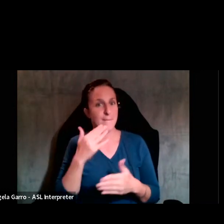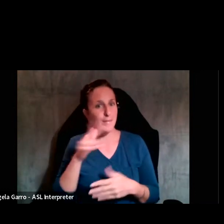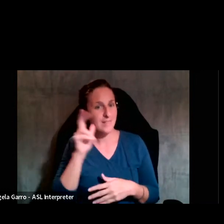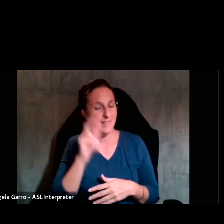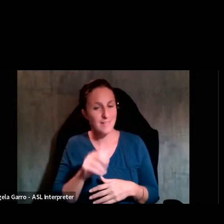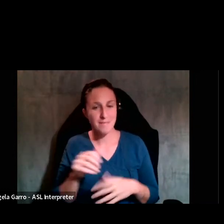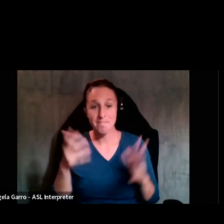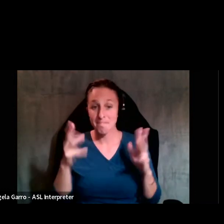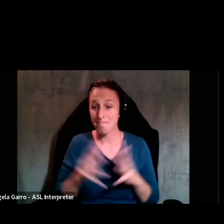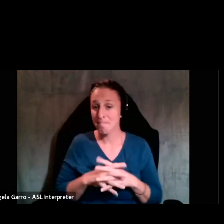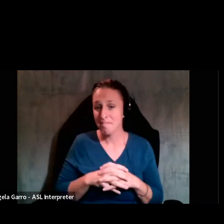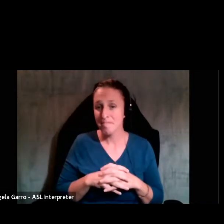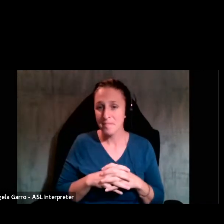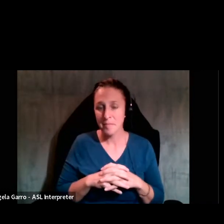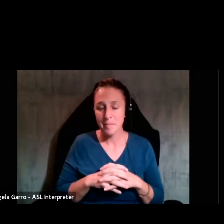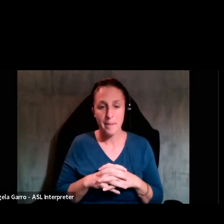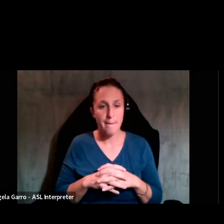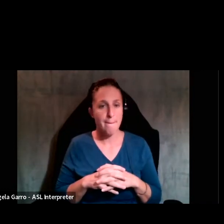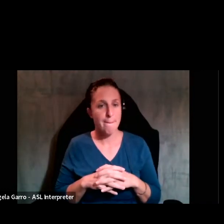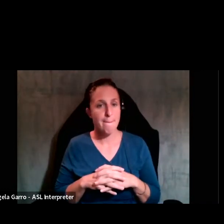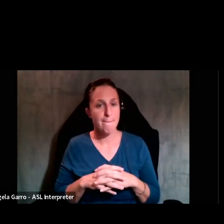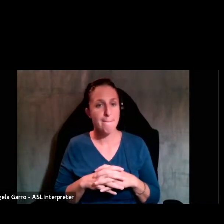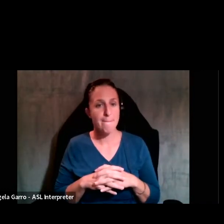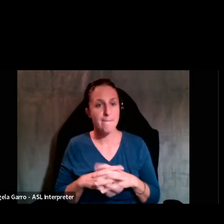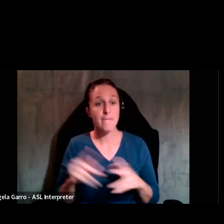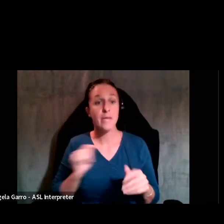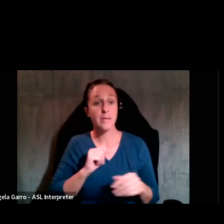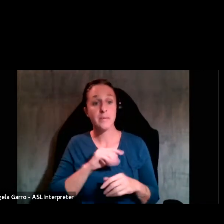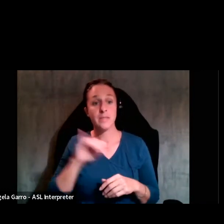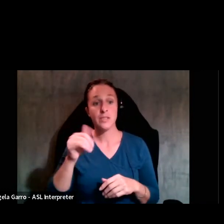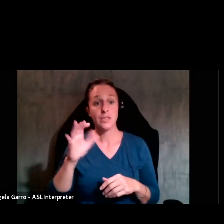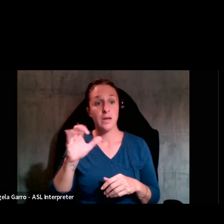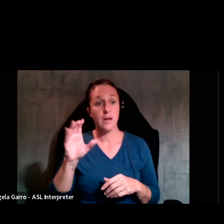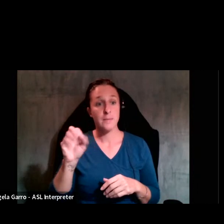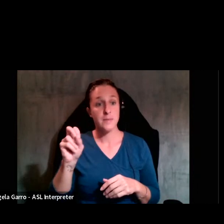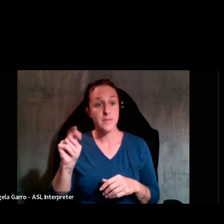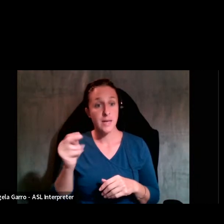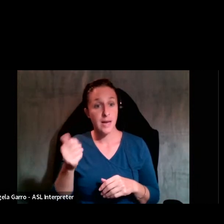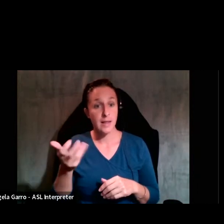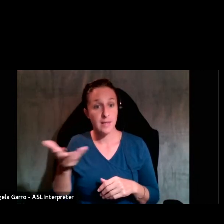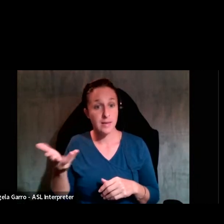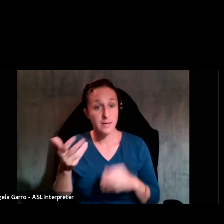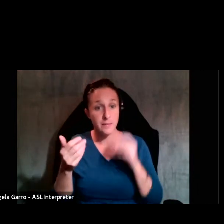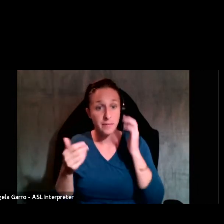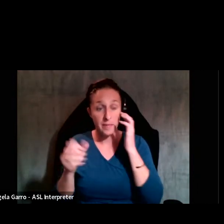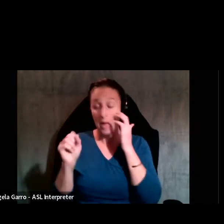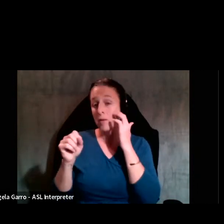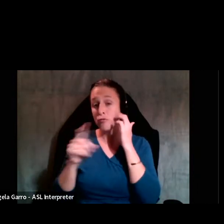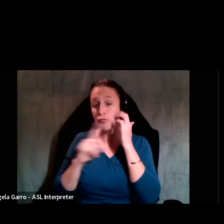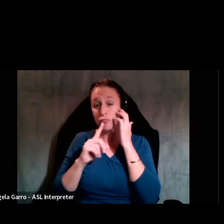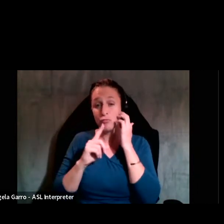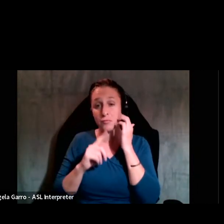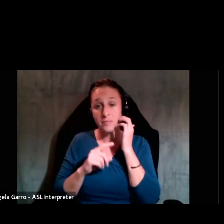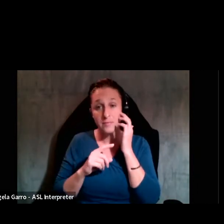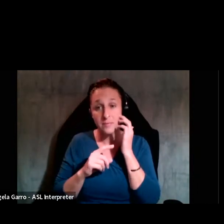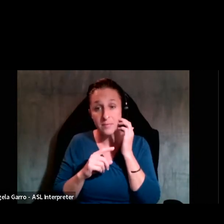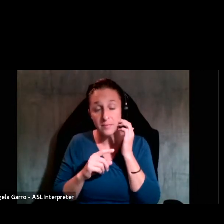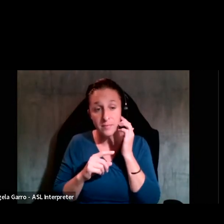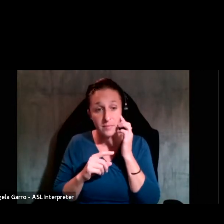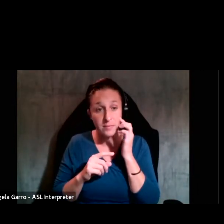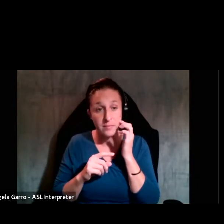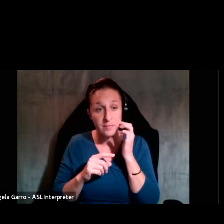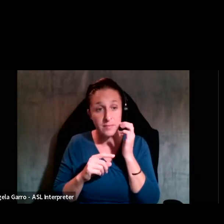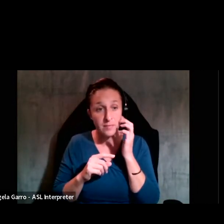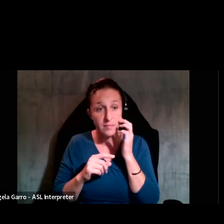it. All right. Trustee Jacobson, anything or Yeah, sure. Oh, I don't